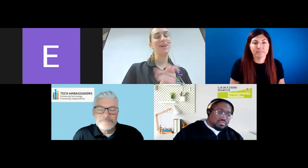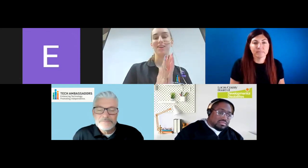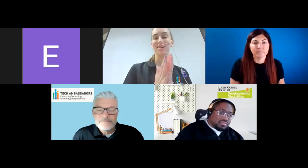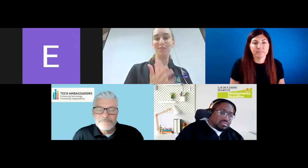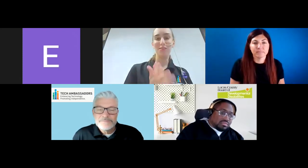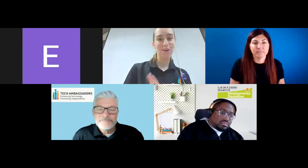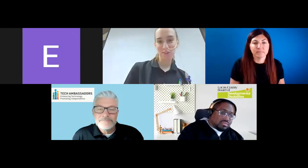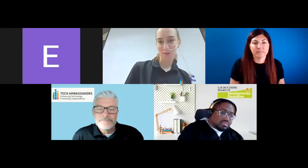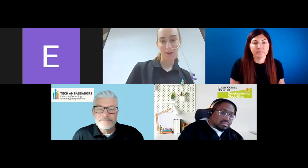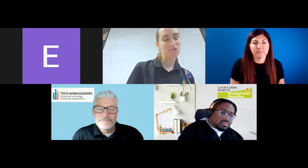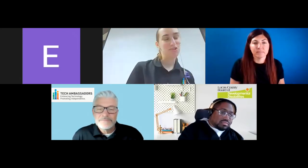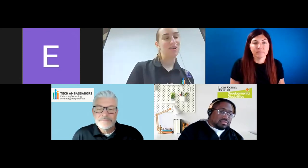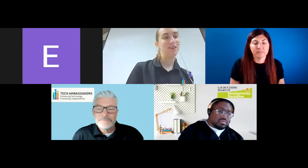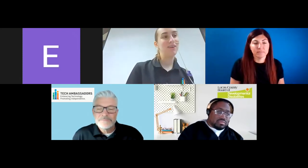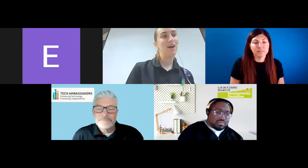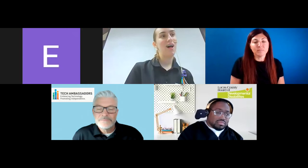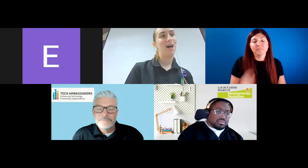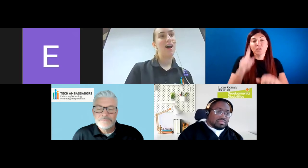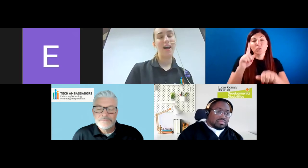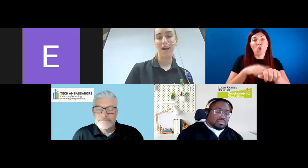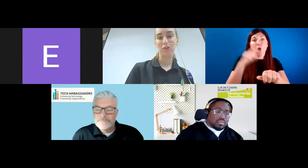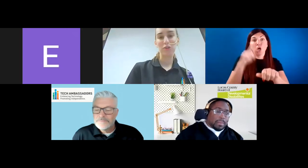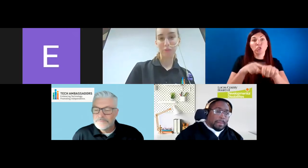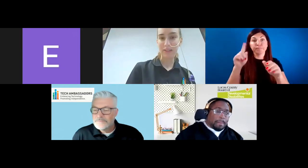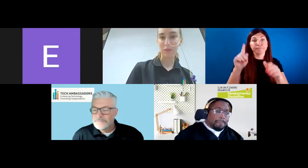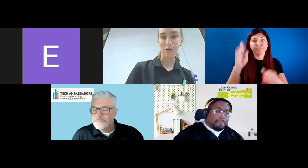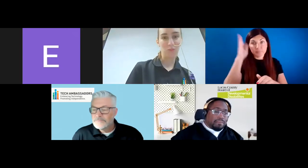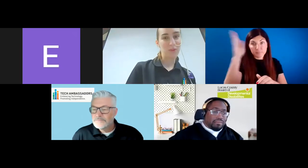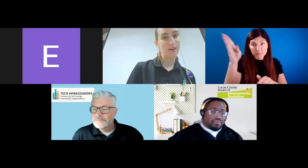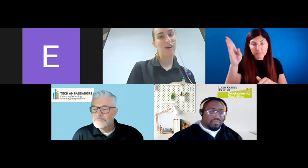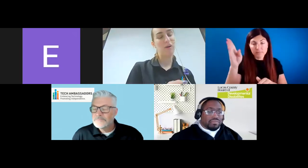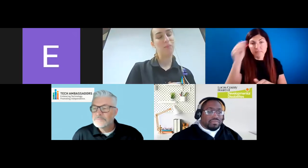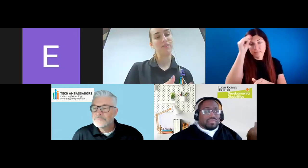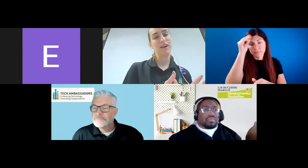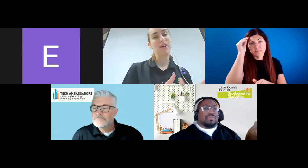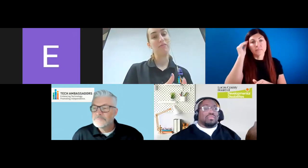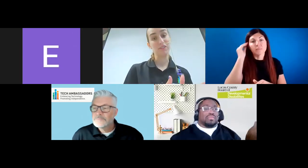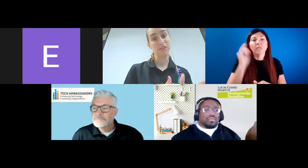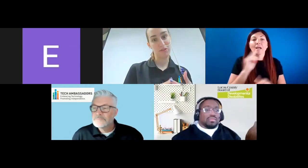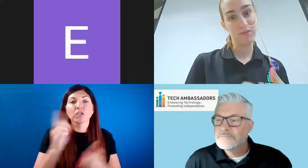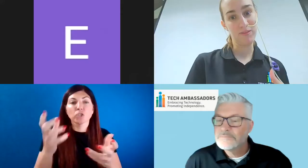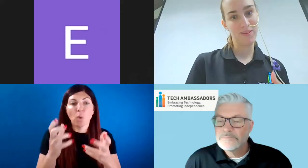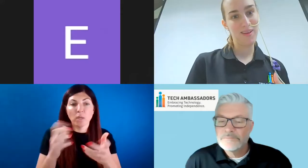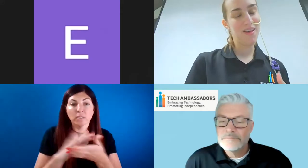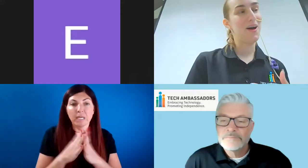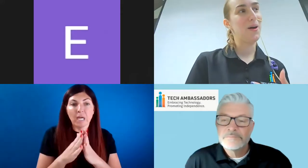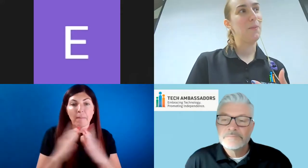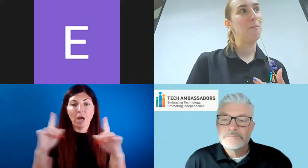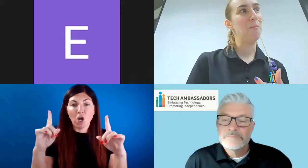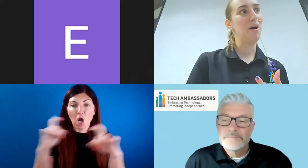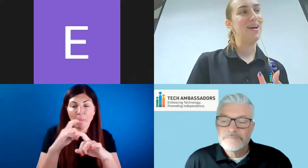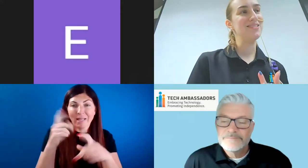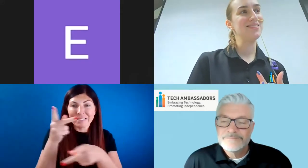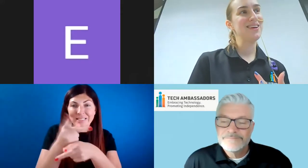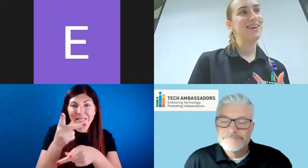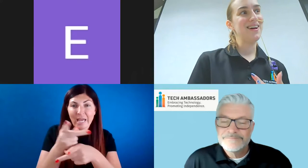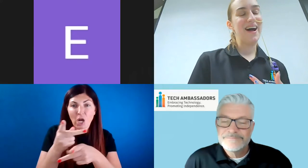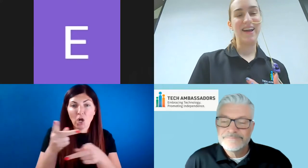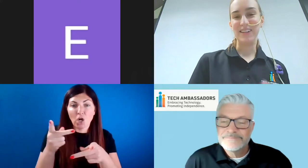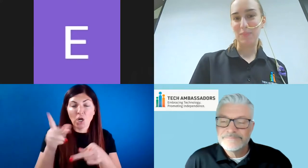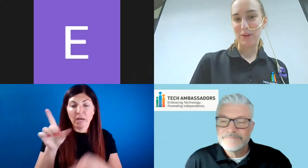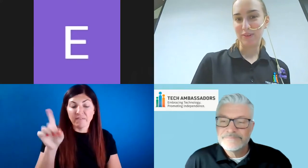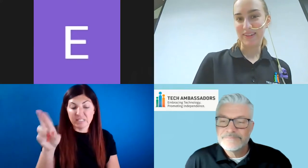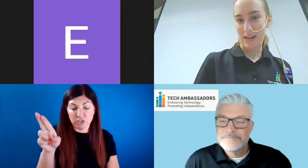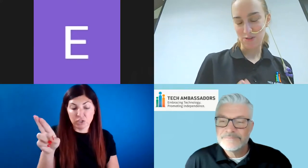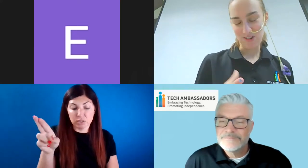So long-term picture, I actually really want to be a complex care physician. But I